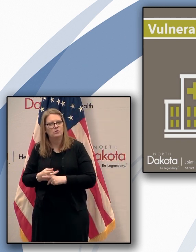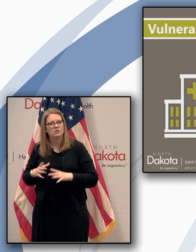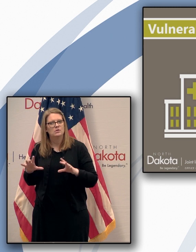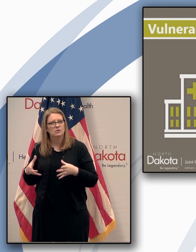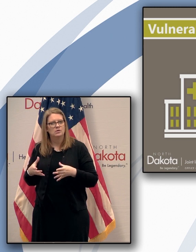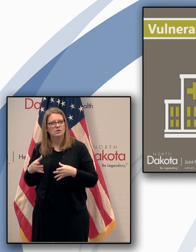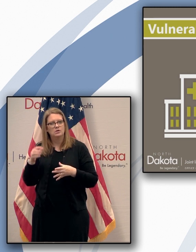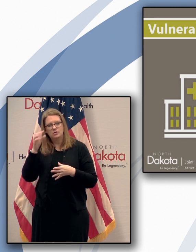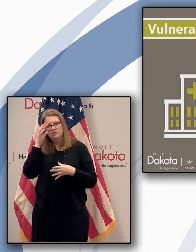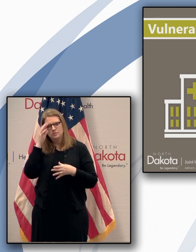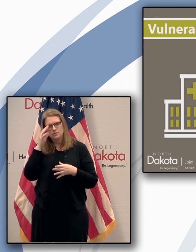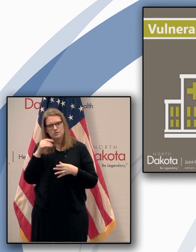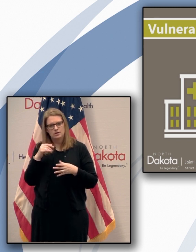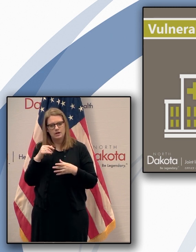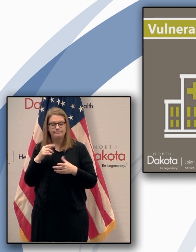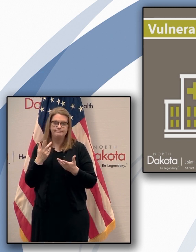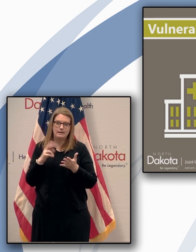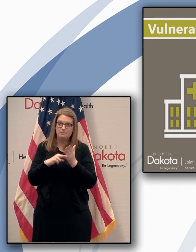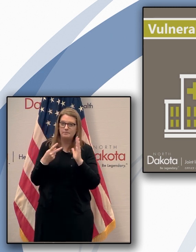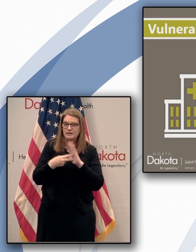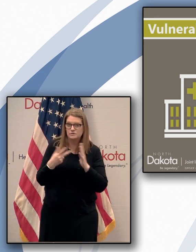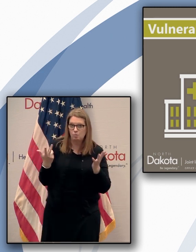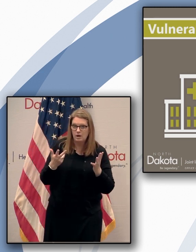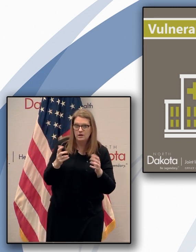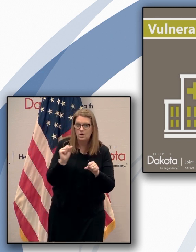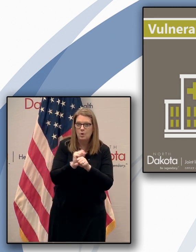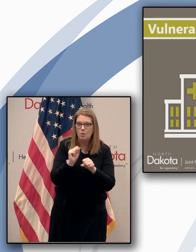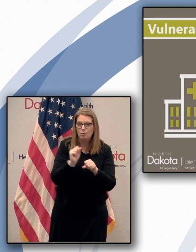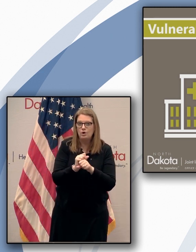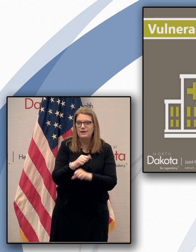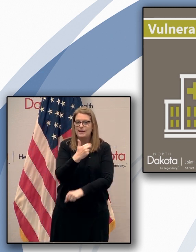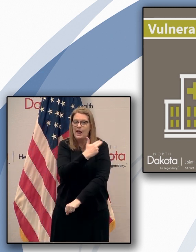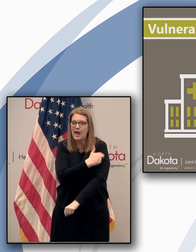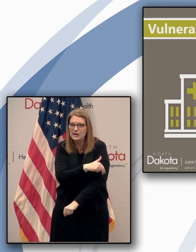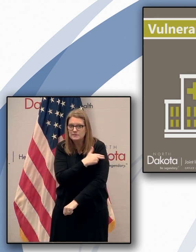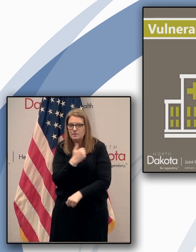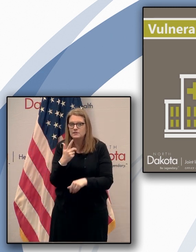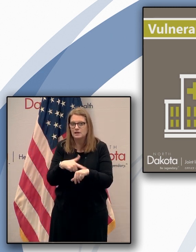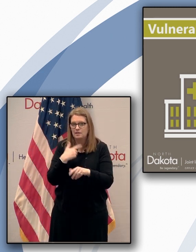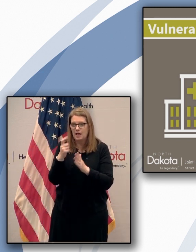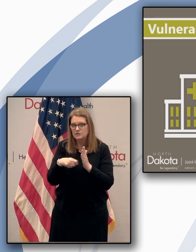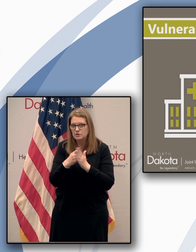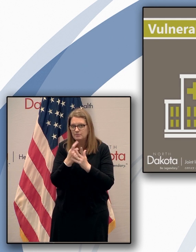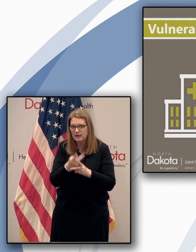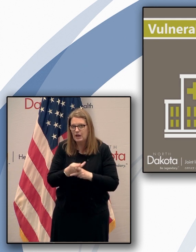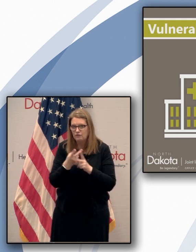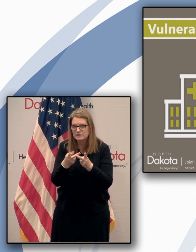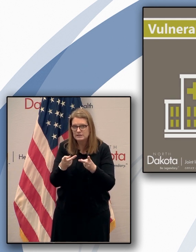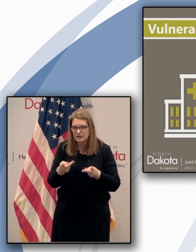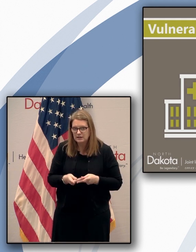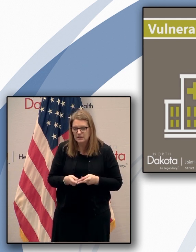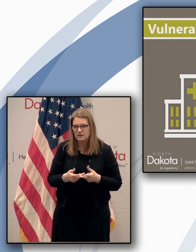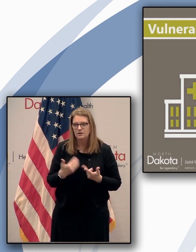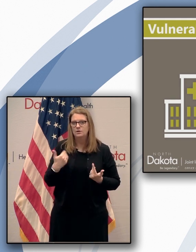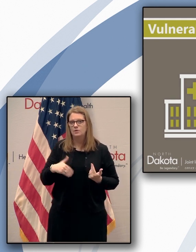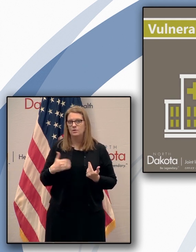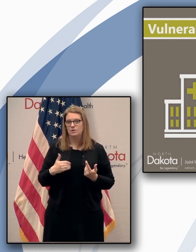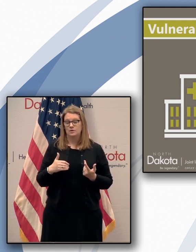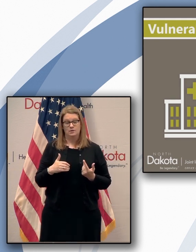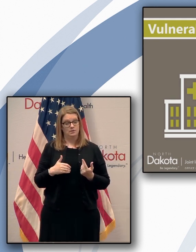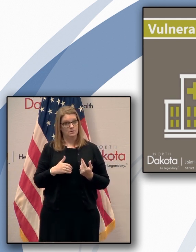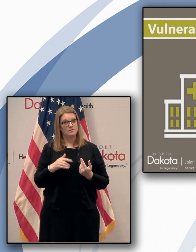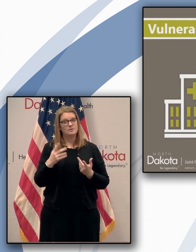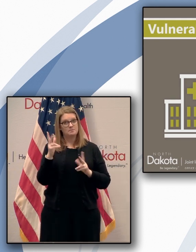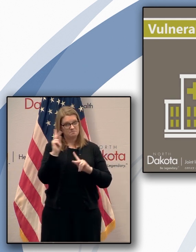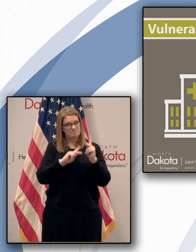including again, the coordination between our excess capacity in hospitals and long-term care facilities. So again, there's been a lot of work that's been done